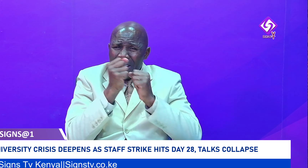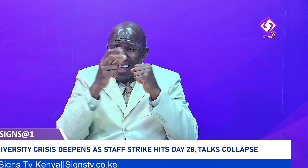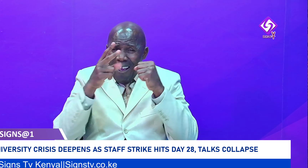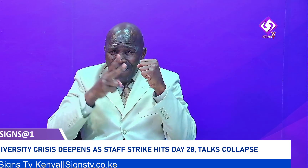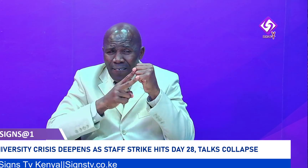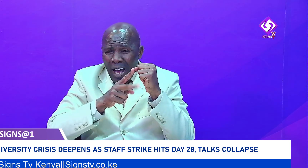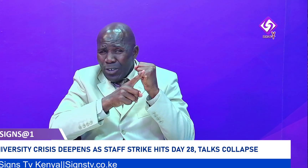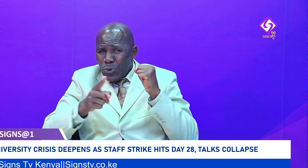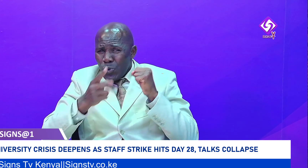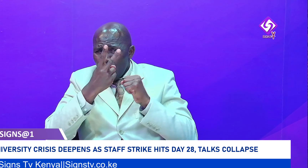CBA.